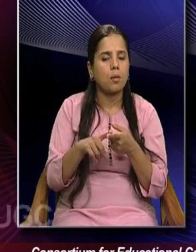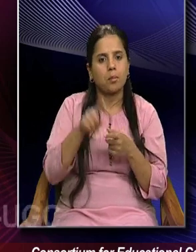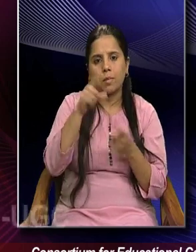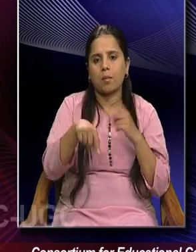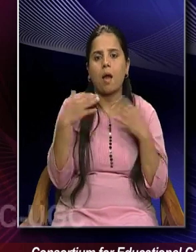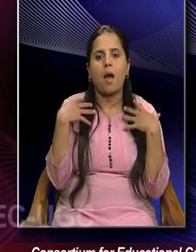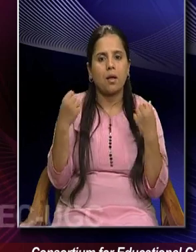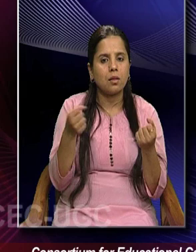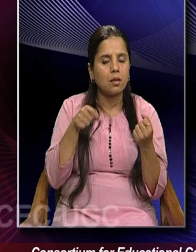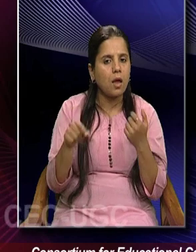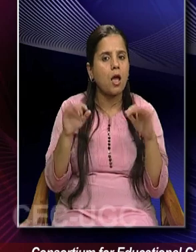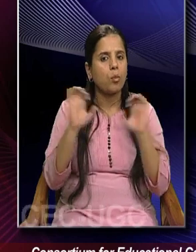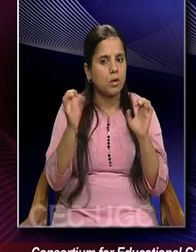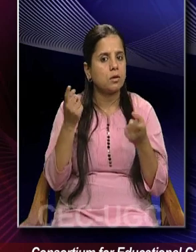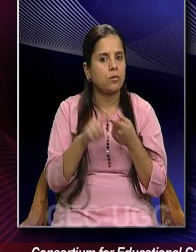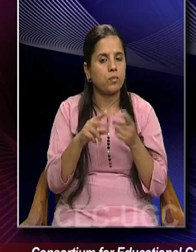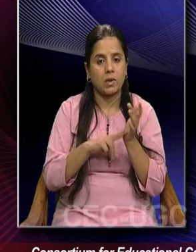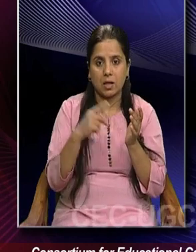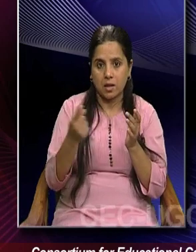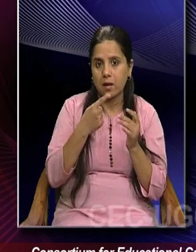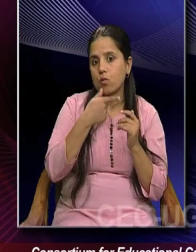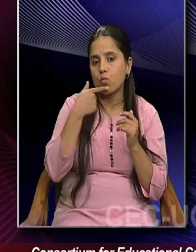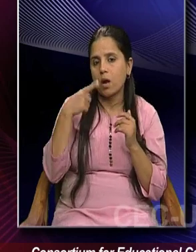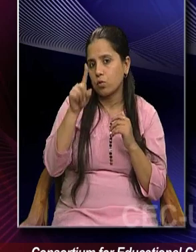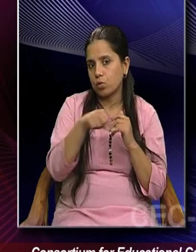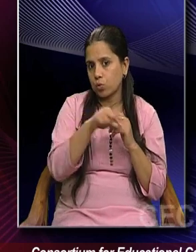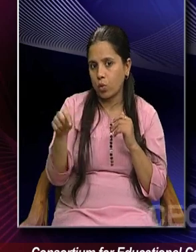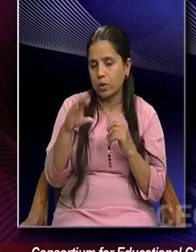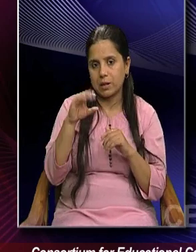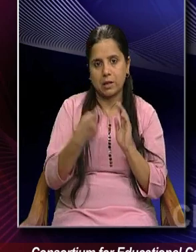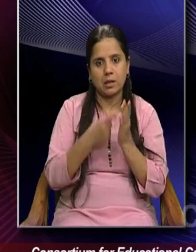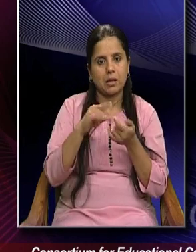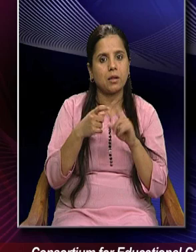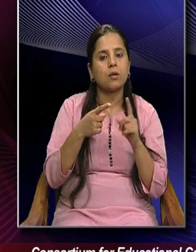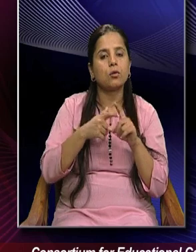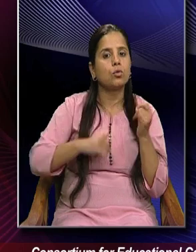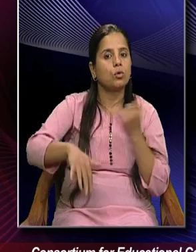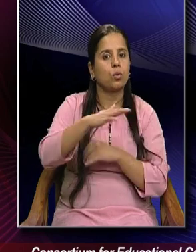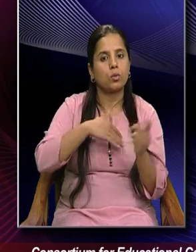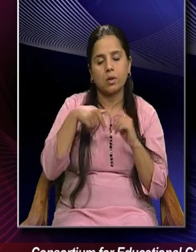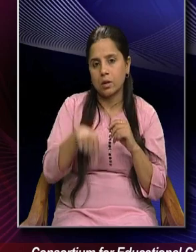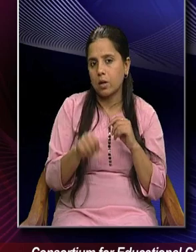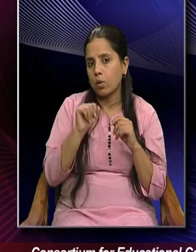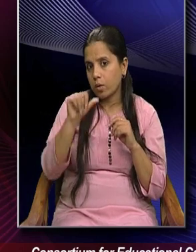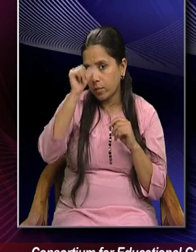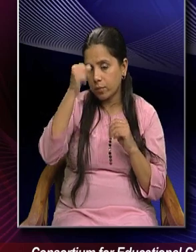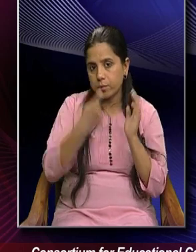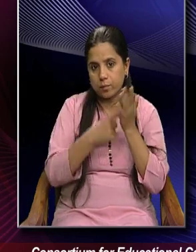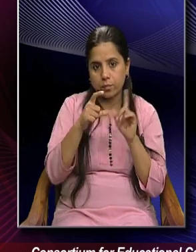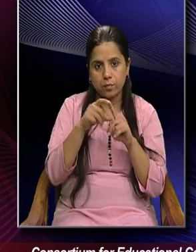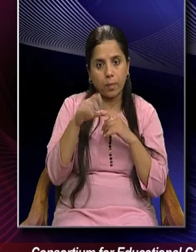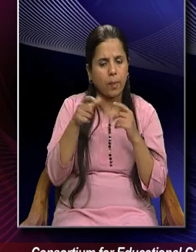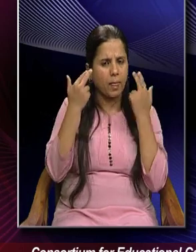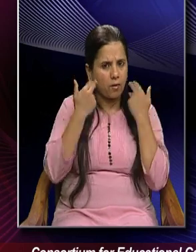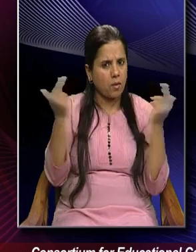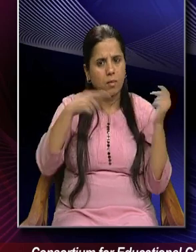health emergencies. National Red Cross and Red Crescent Societies, Indian Red Cross Society, which is very well known